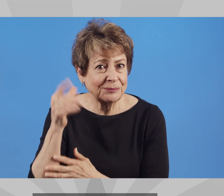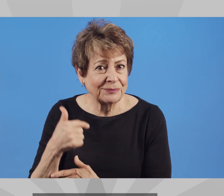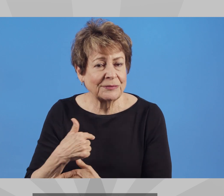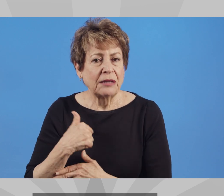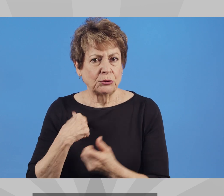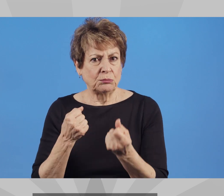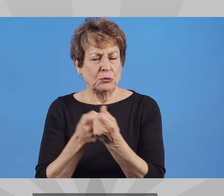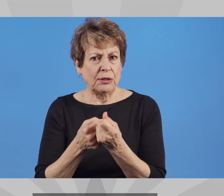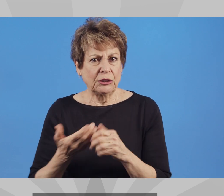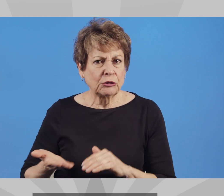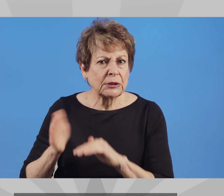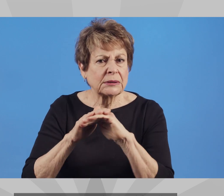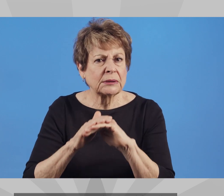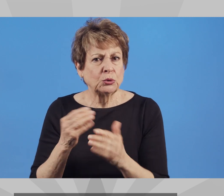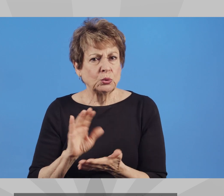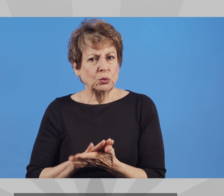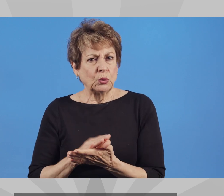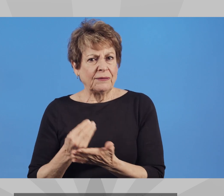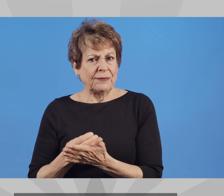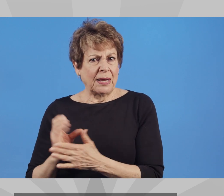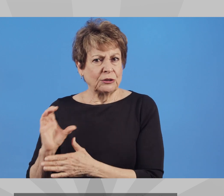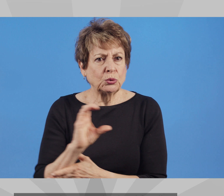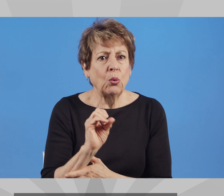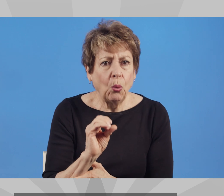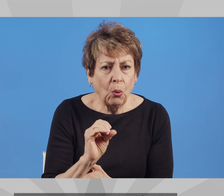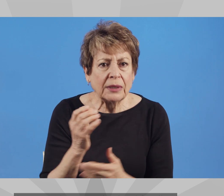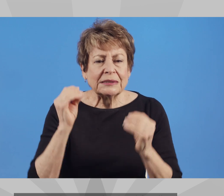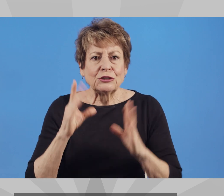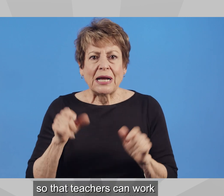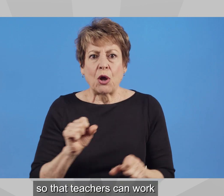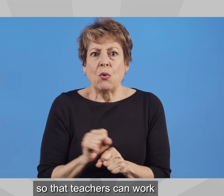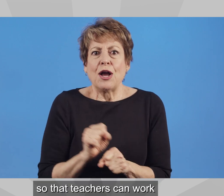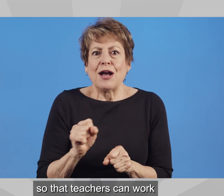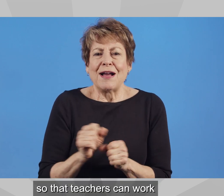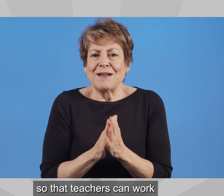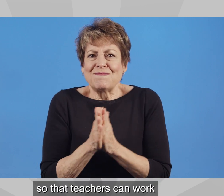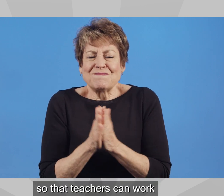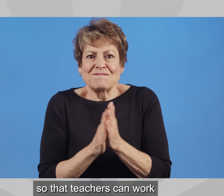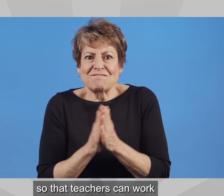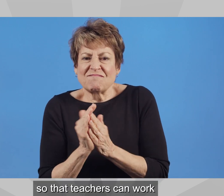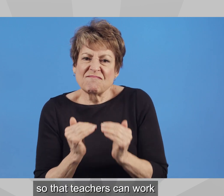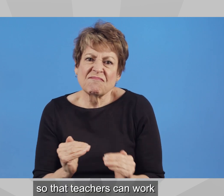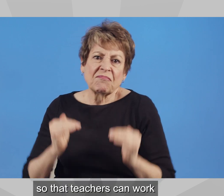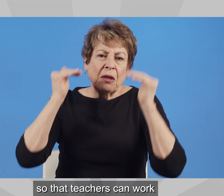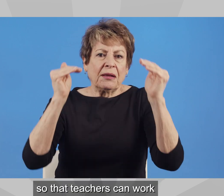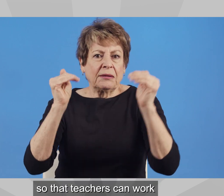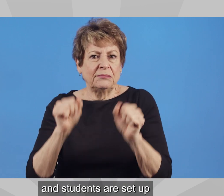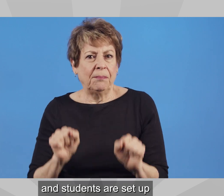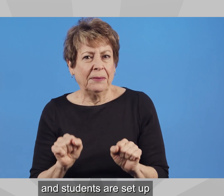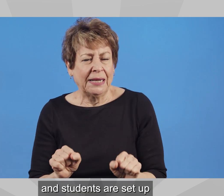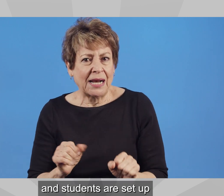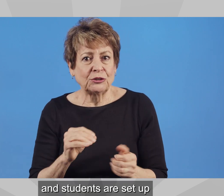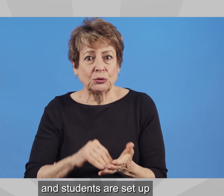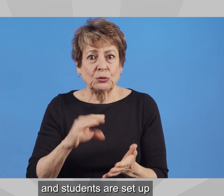As a public school parent, I support increased school funding so that teachers can work at their highest ability